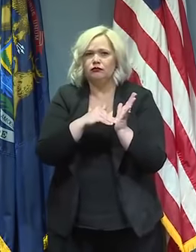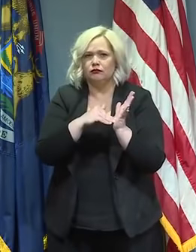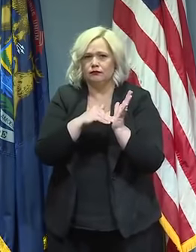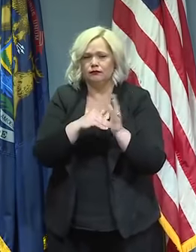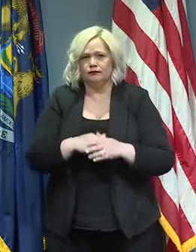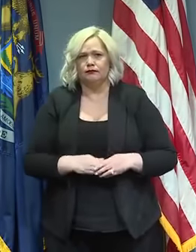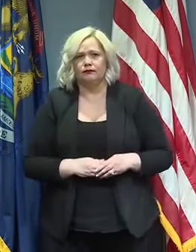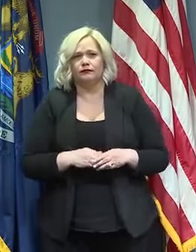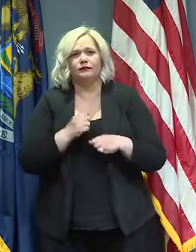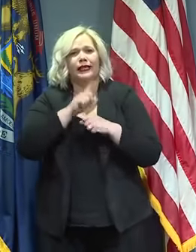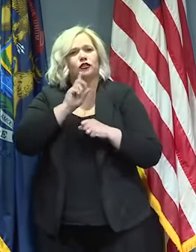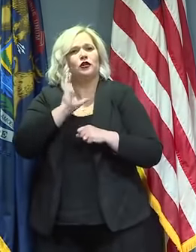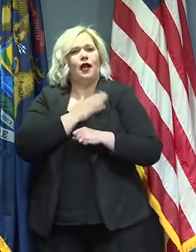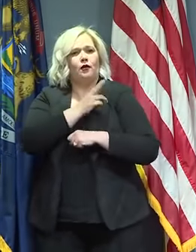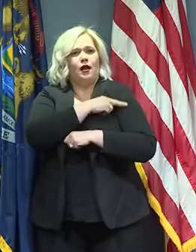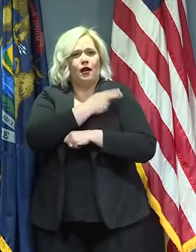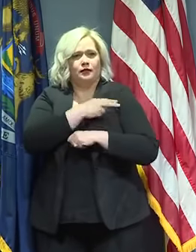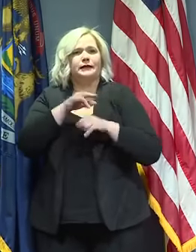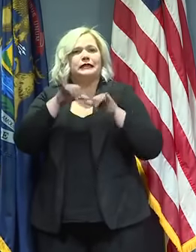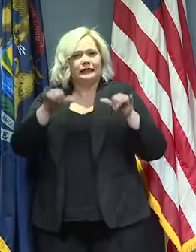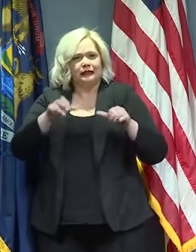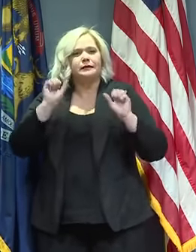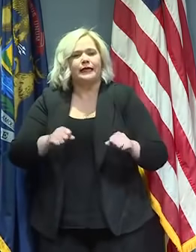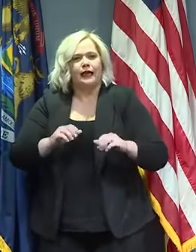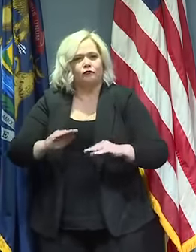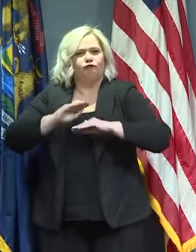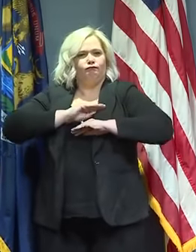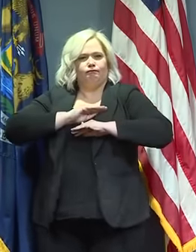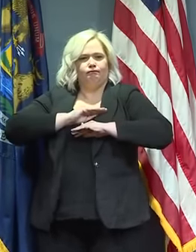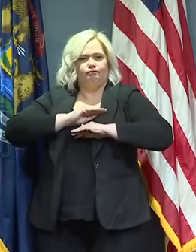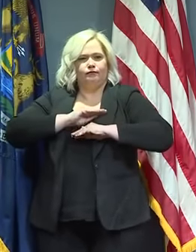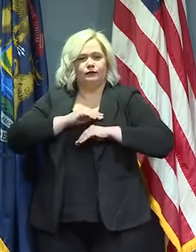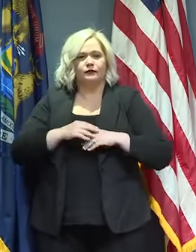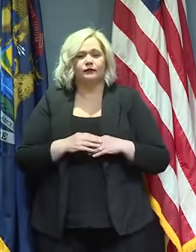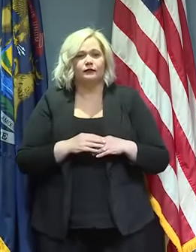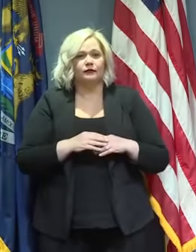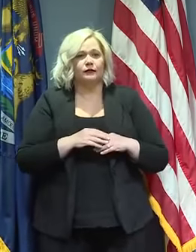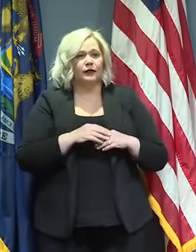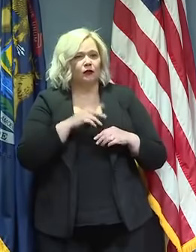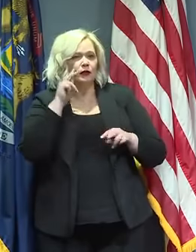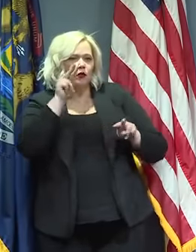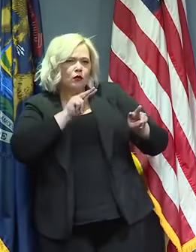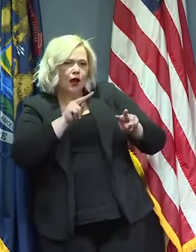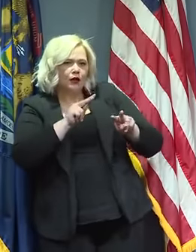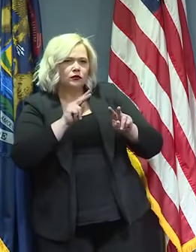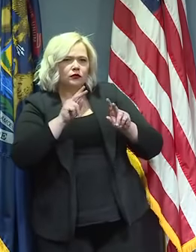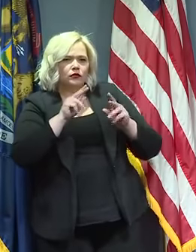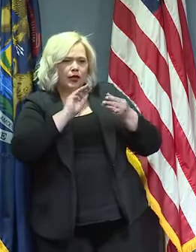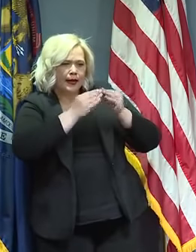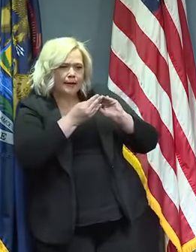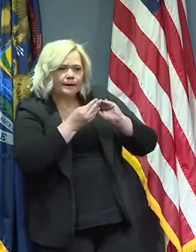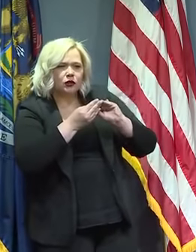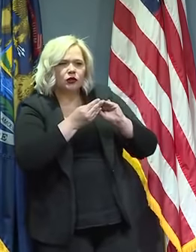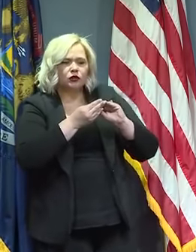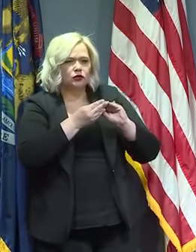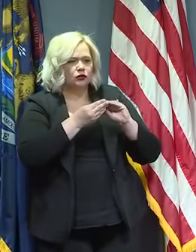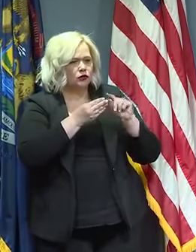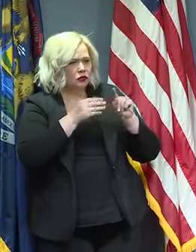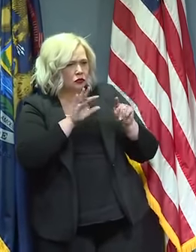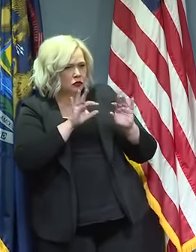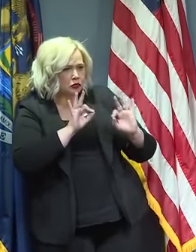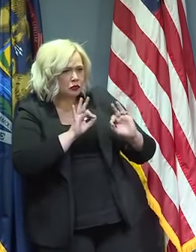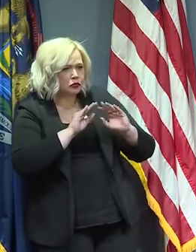meeting need. We will take into account relevant public health data in deciding when different